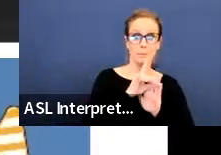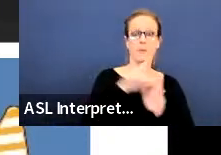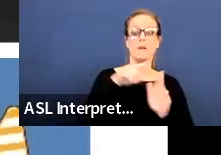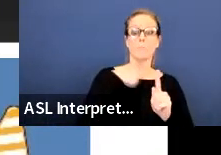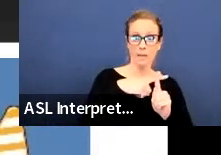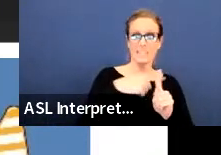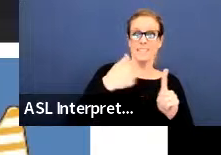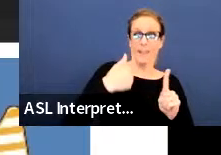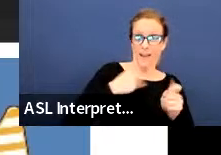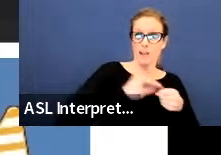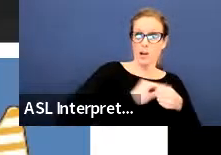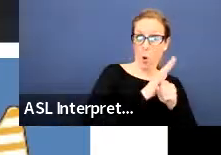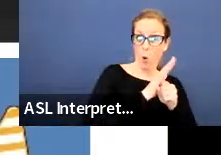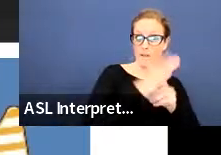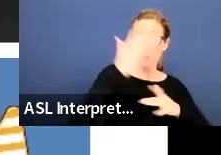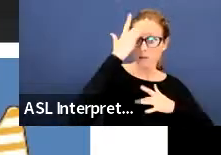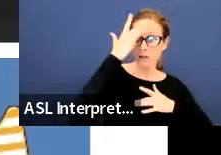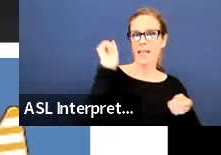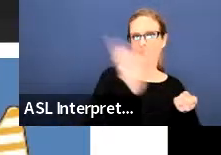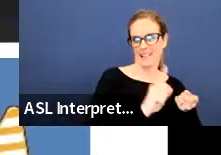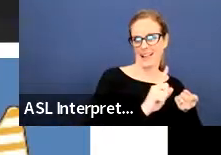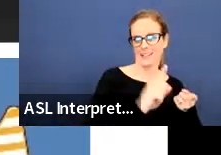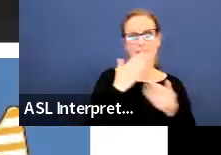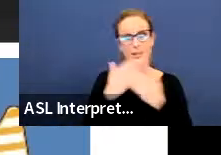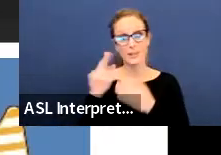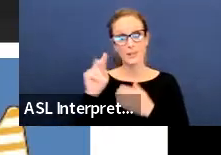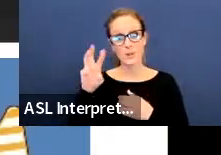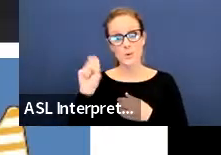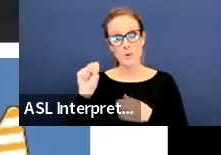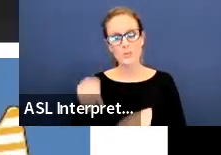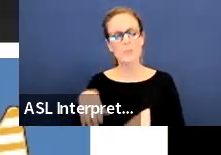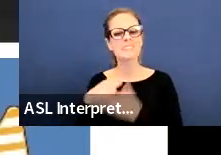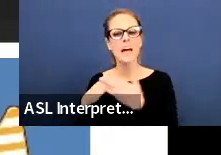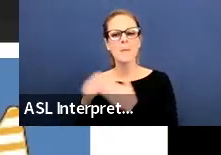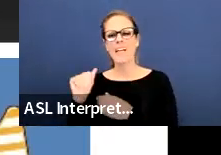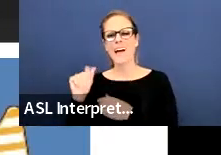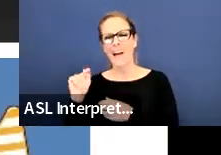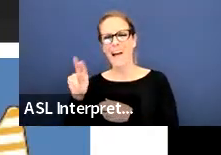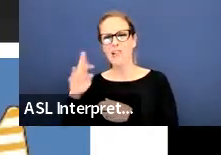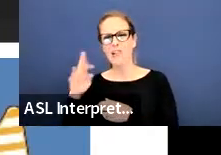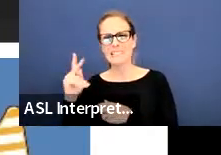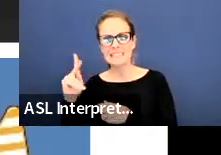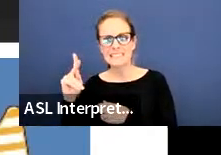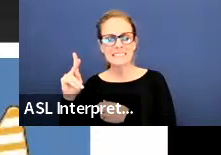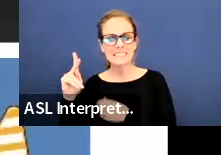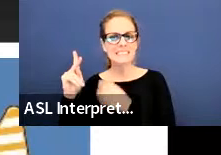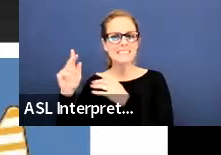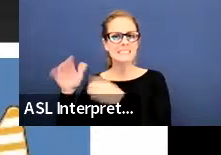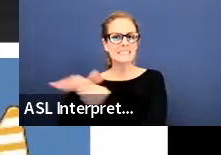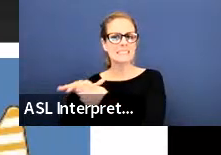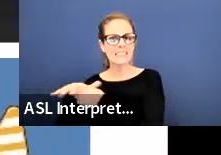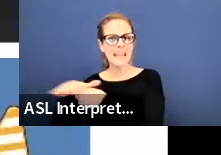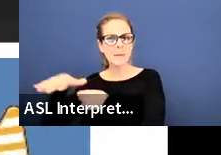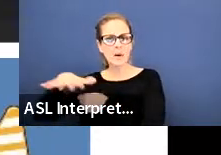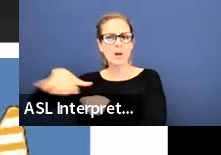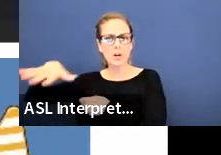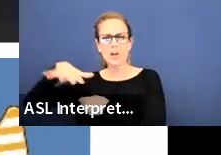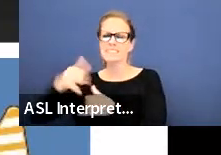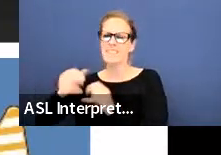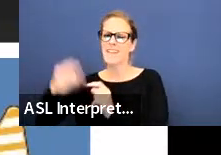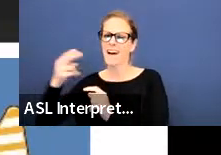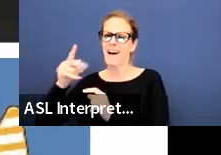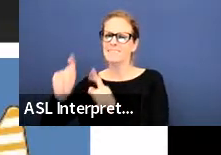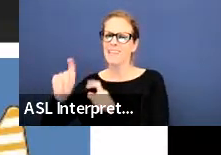great news. However, some of our at-risk neighborhoods, our lower resource communities still have pretty high testing rates, anywhere